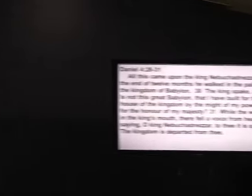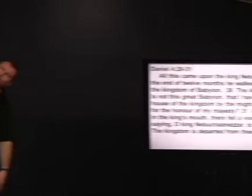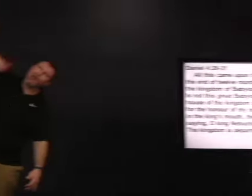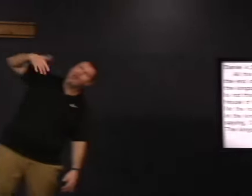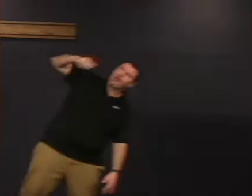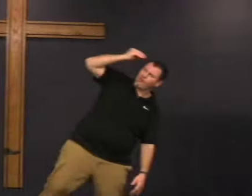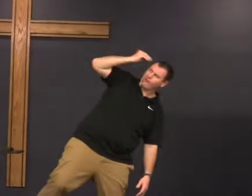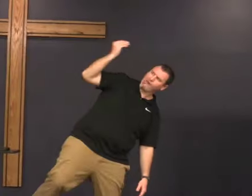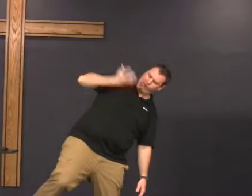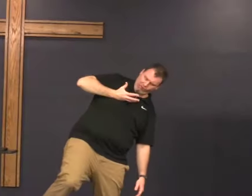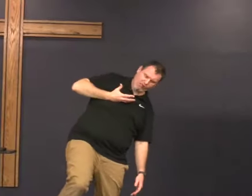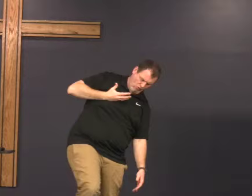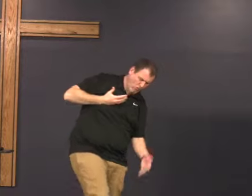he heard the voice from heaven.